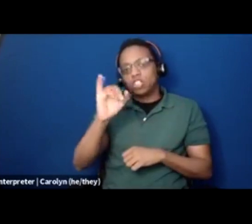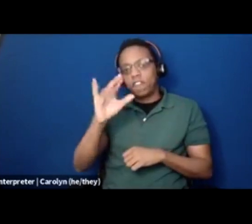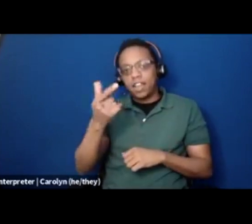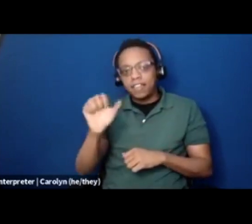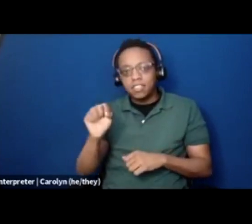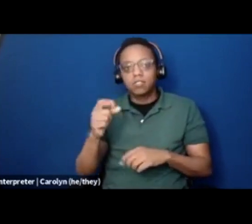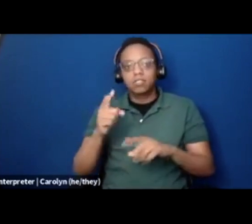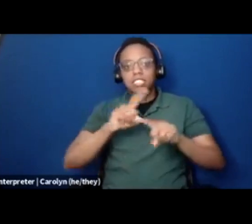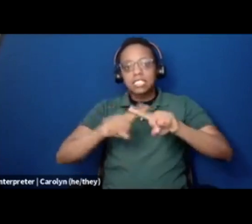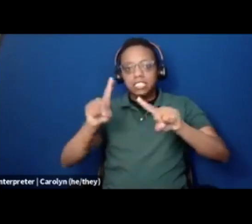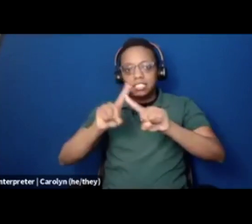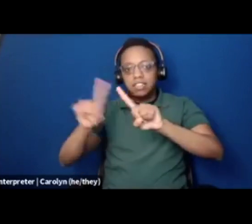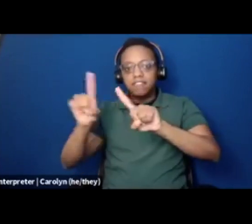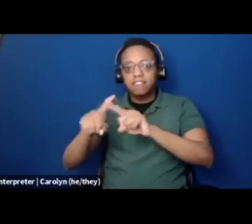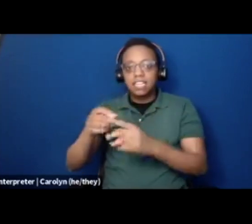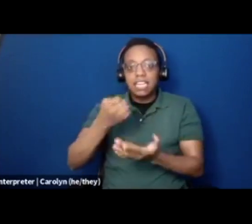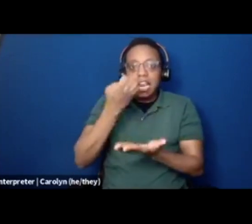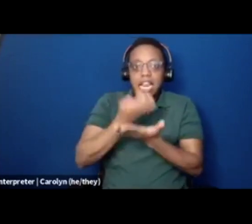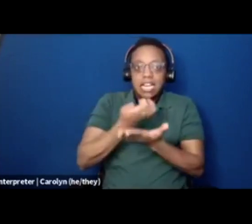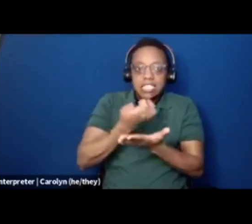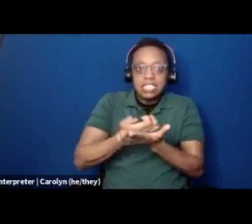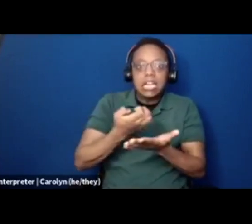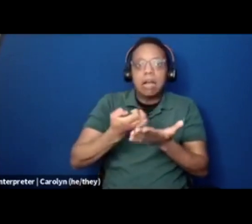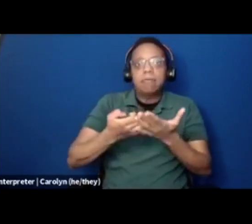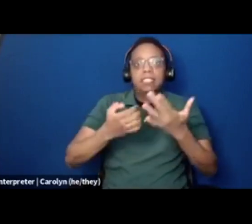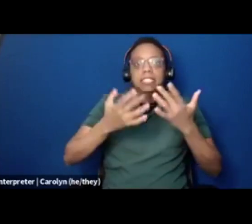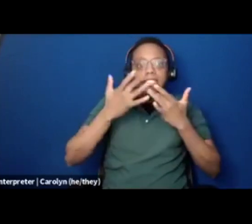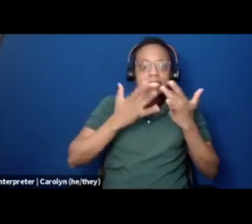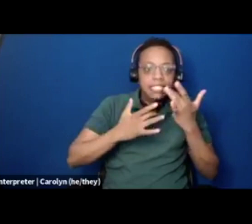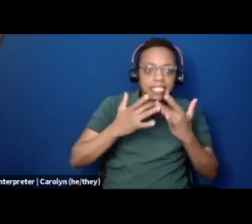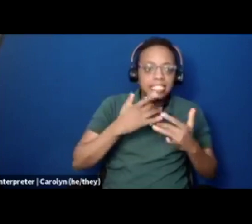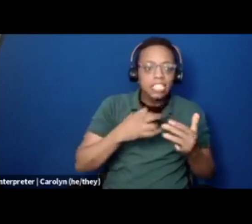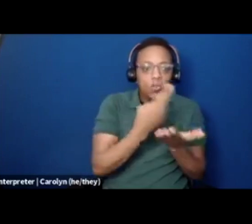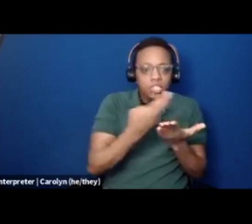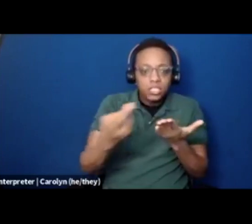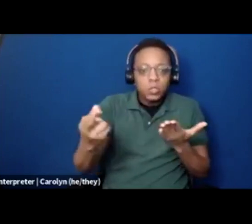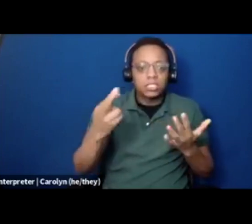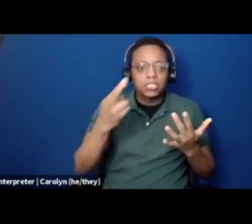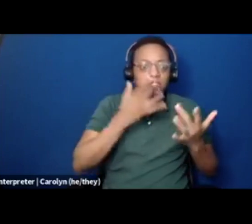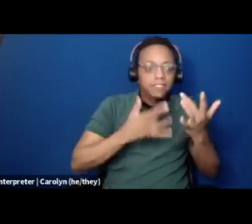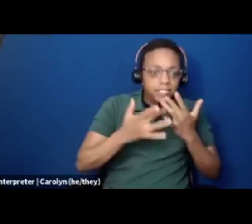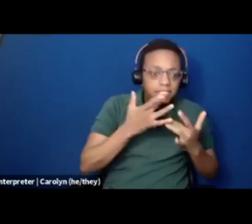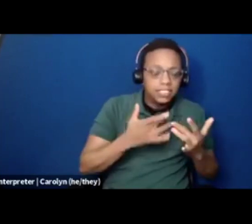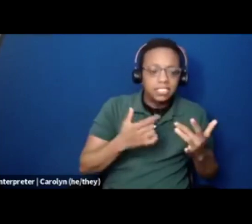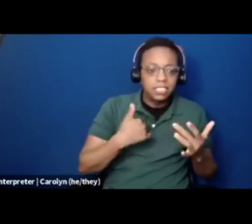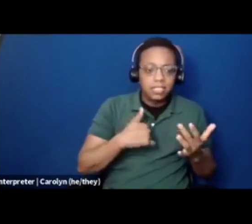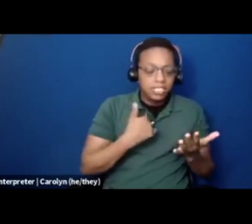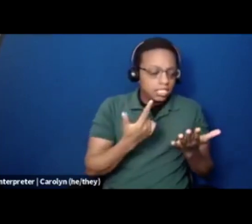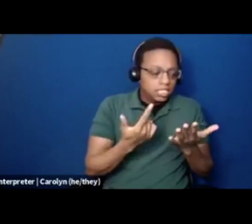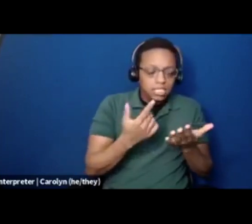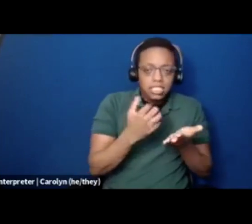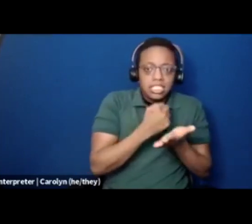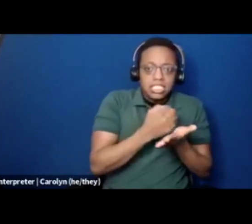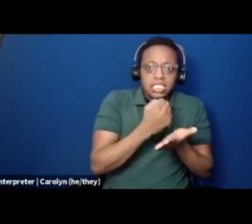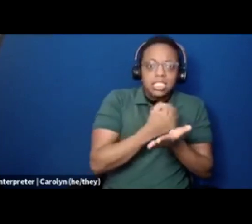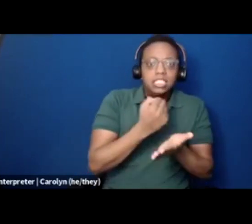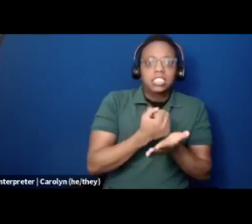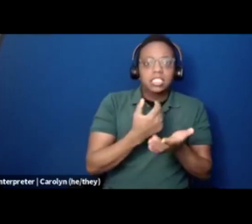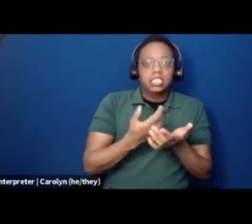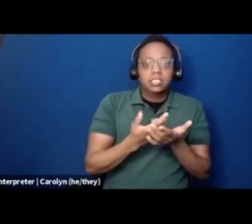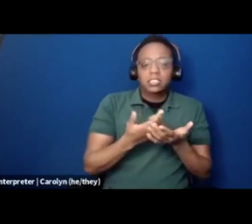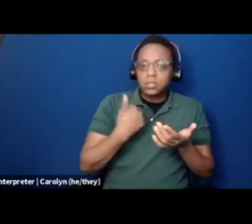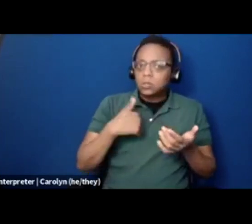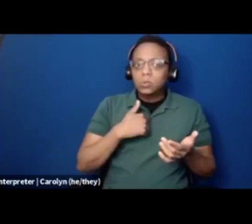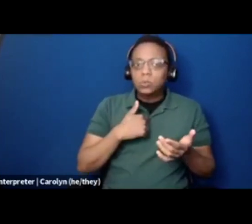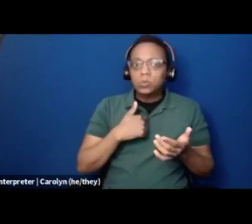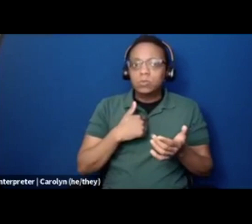that seldomly provide resources for us. So it clicked that survival apparatus back on, at least